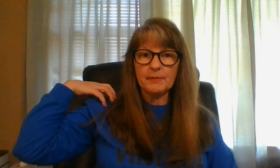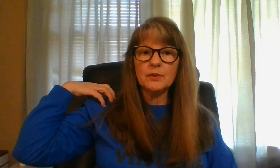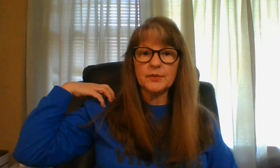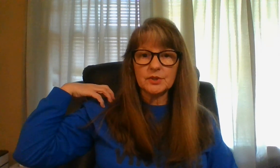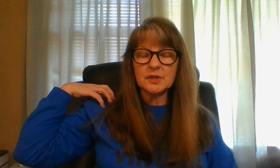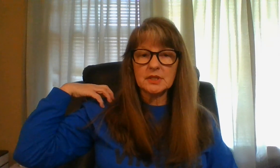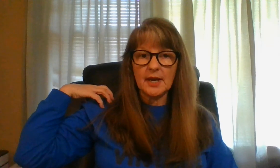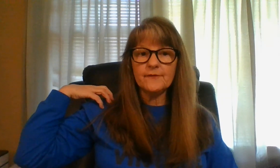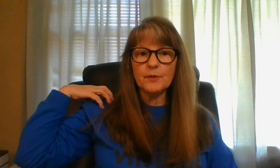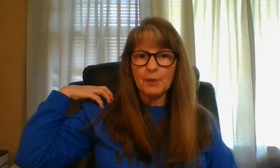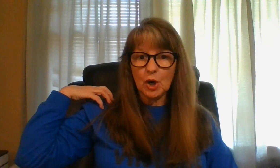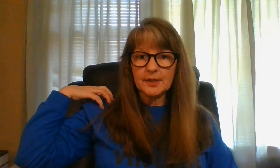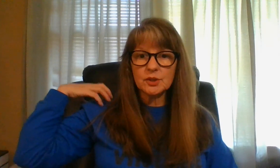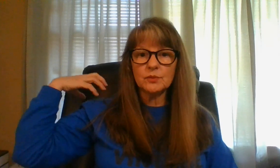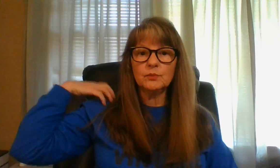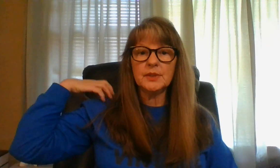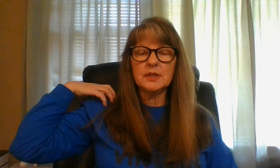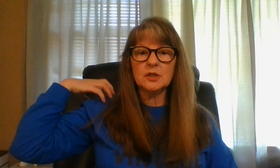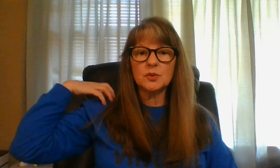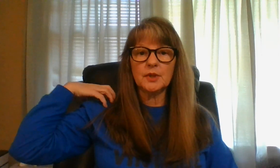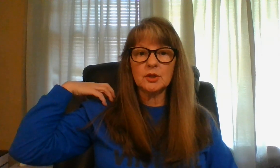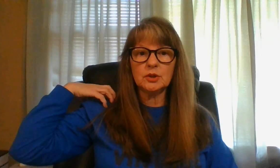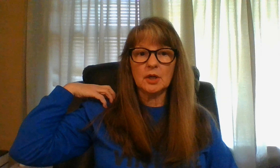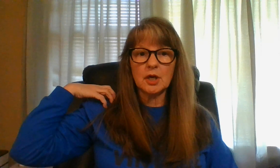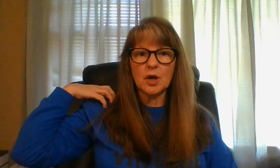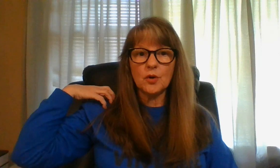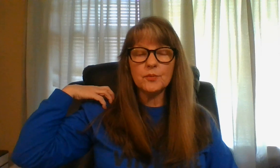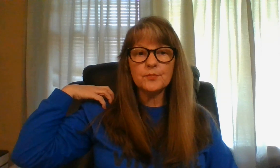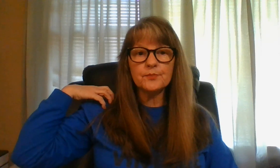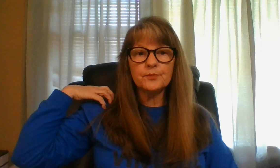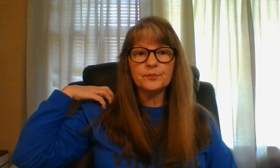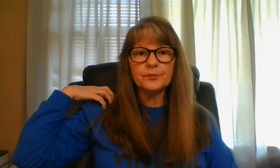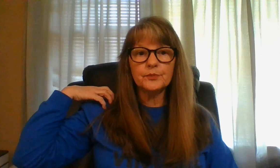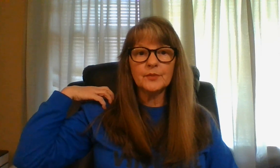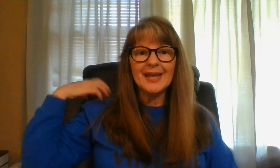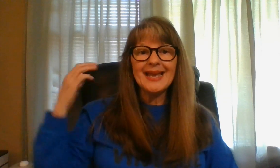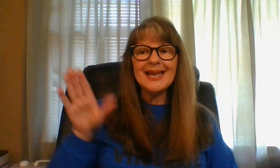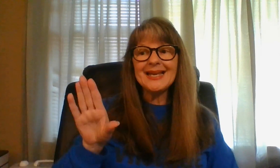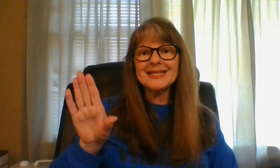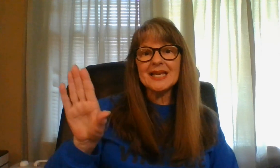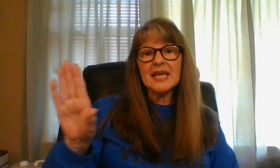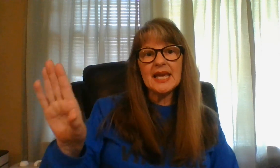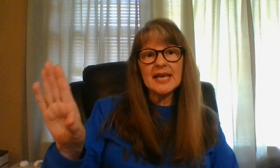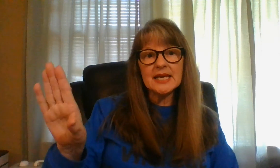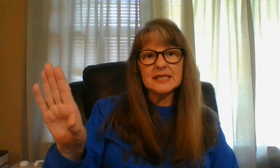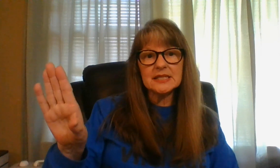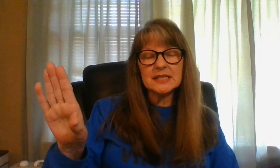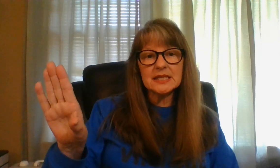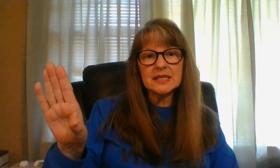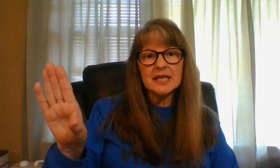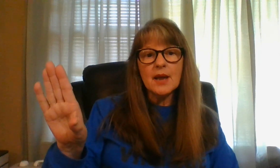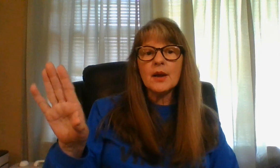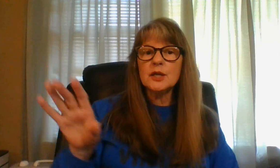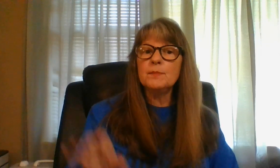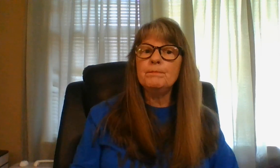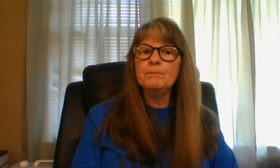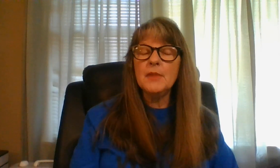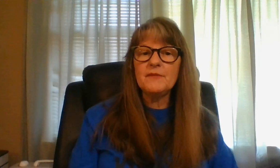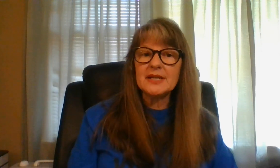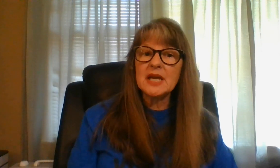Remember, this is the sign for boss. We did this one not too long ago. It's his, because if I say